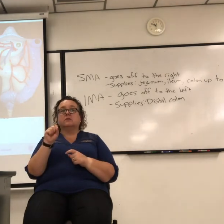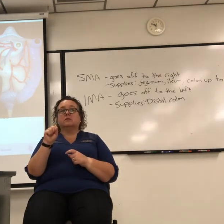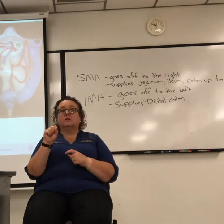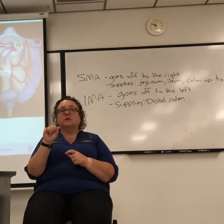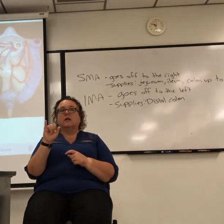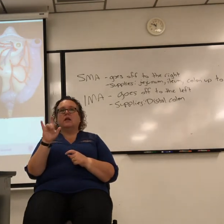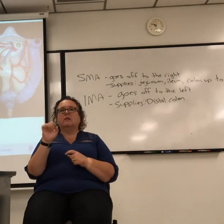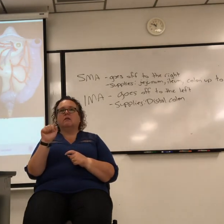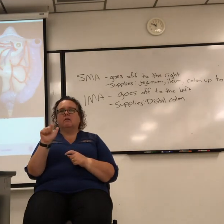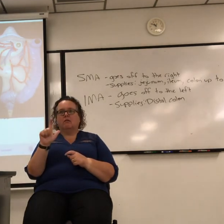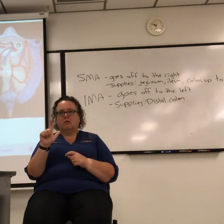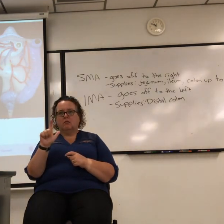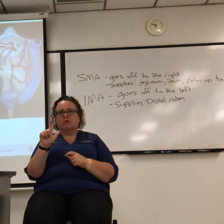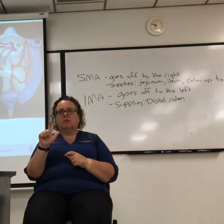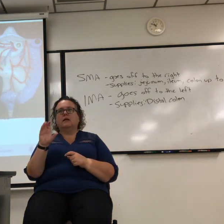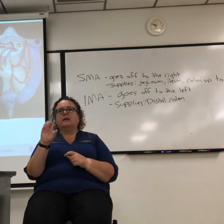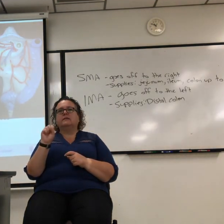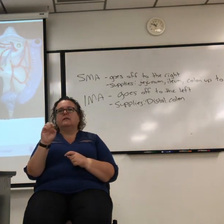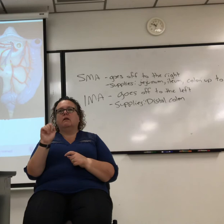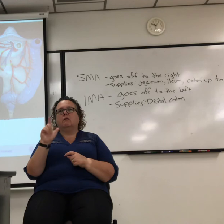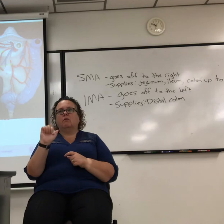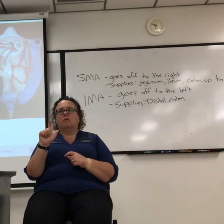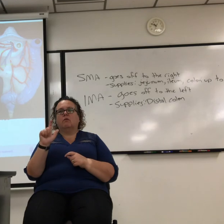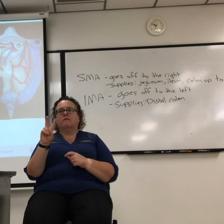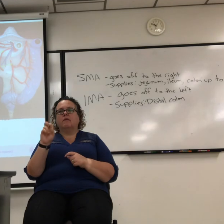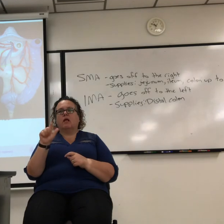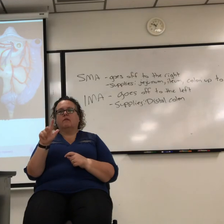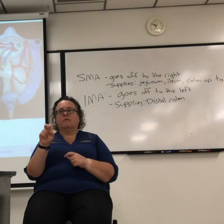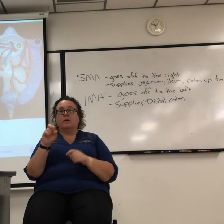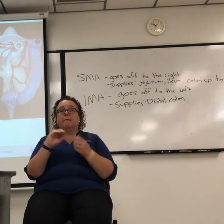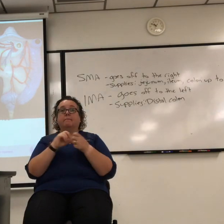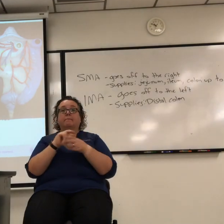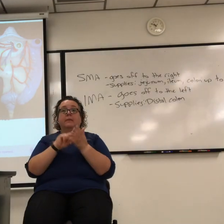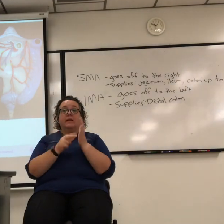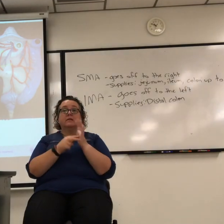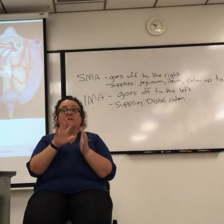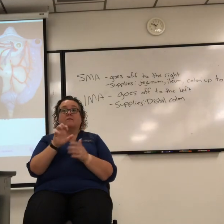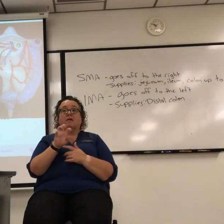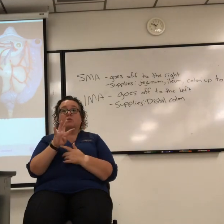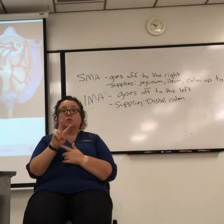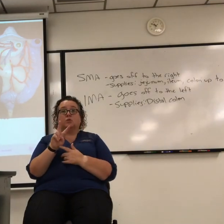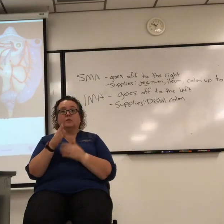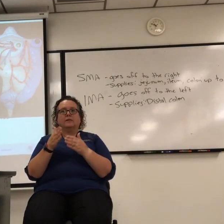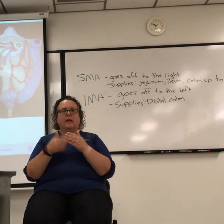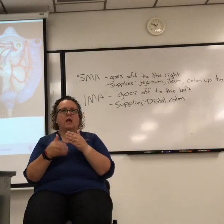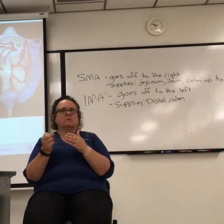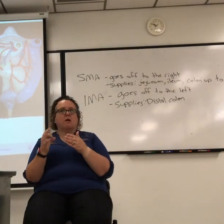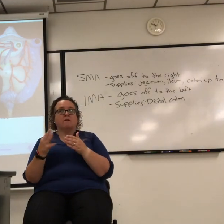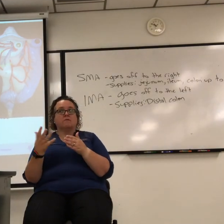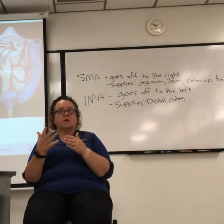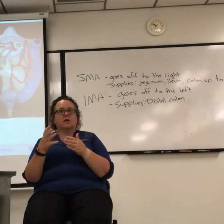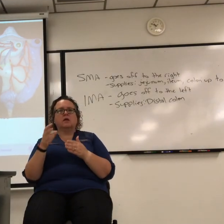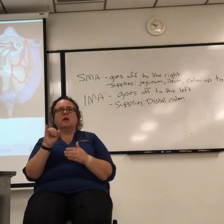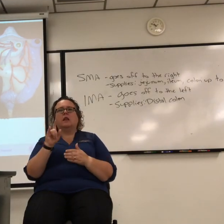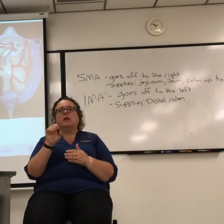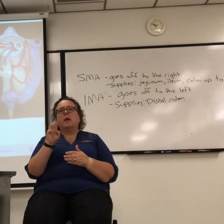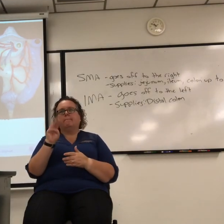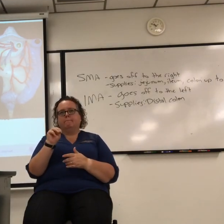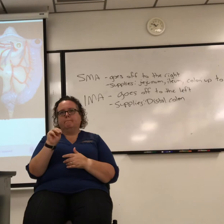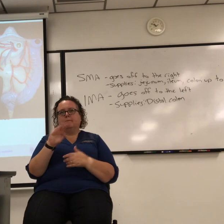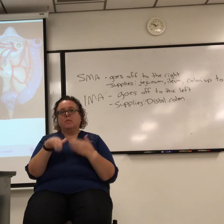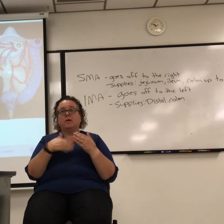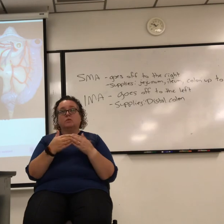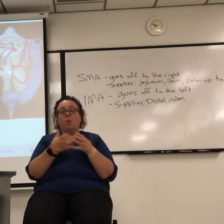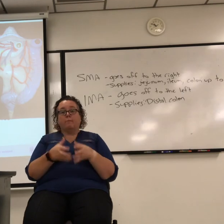ileocecal valve, making 542, that tube there, end of the ilium. This whole